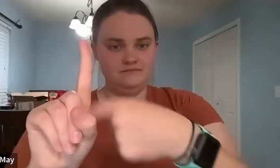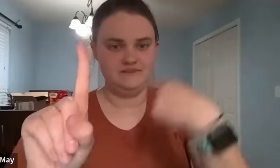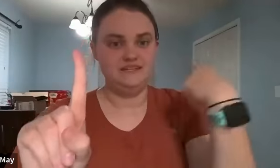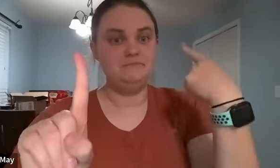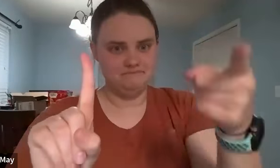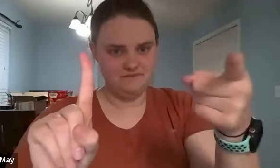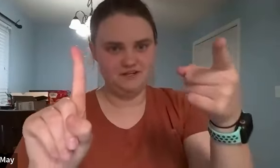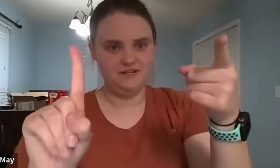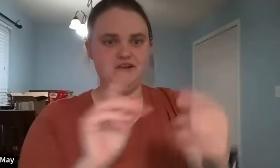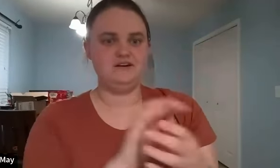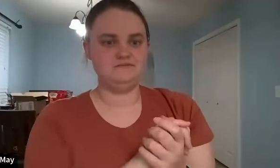Yep. There you go.